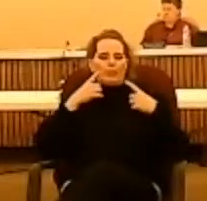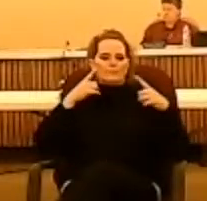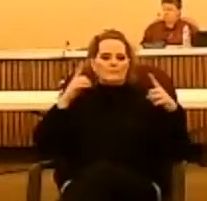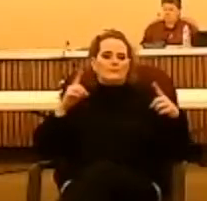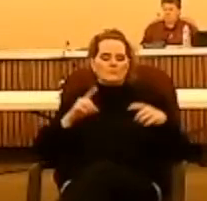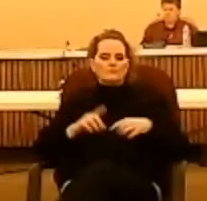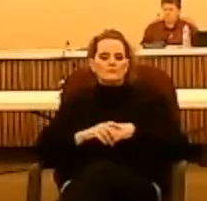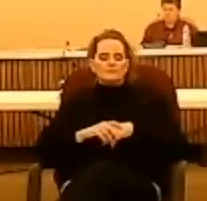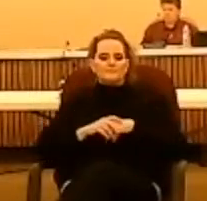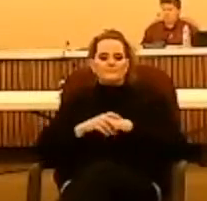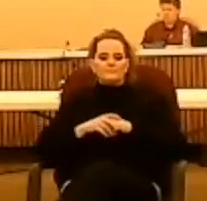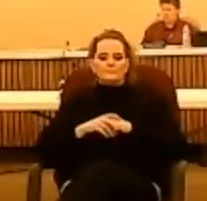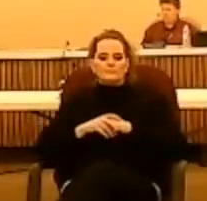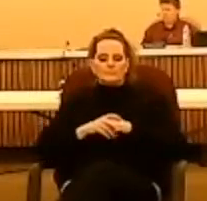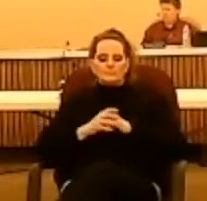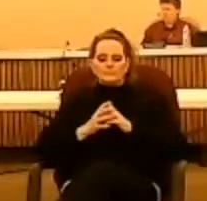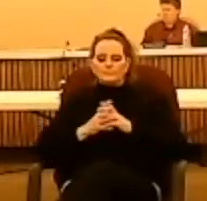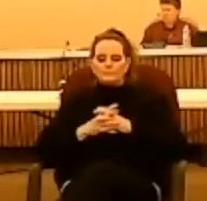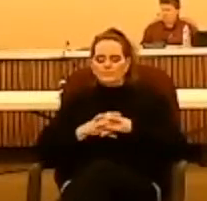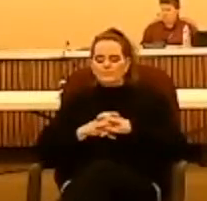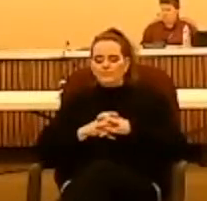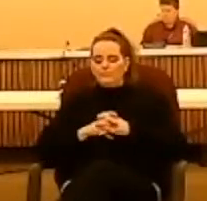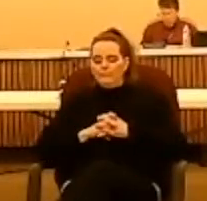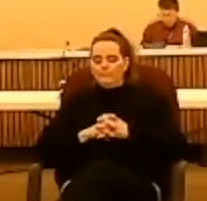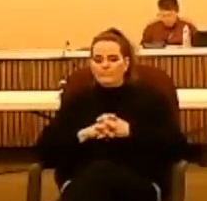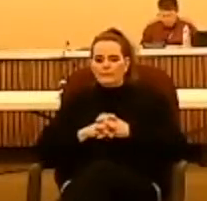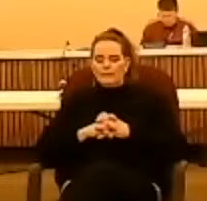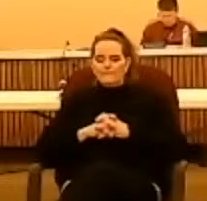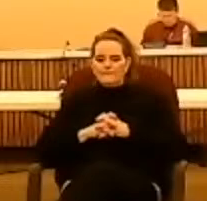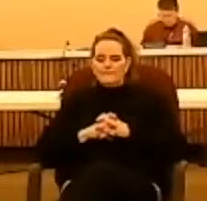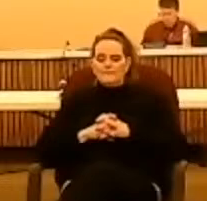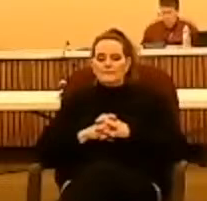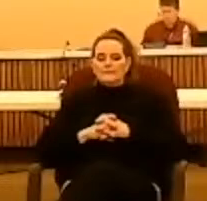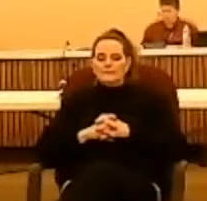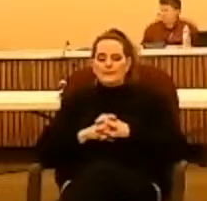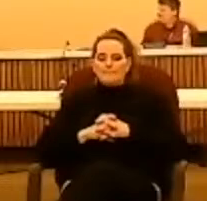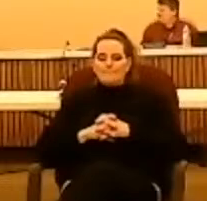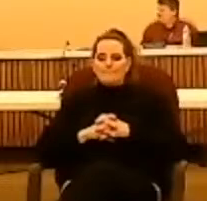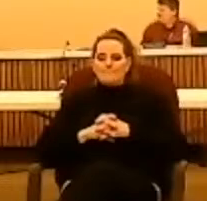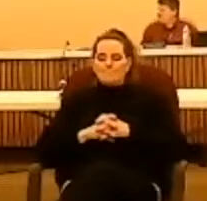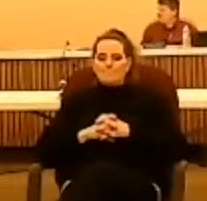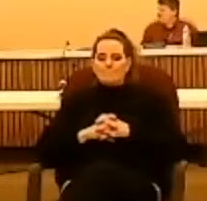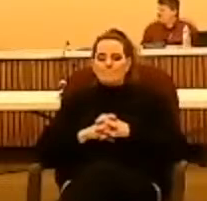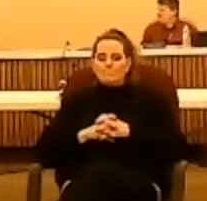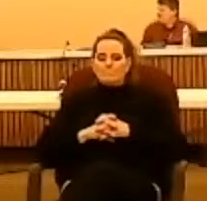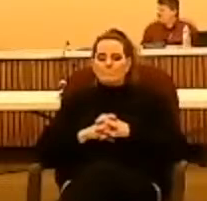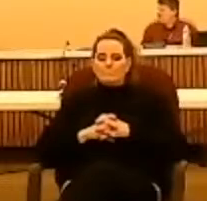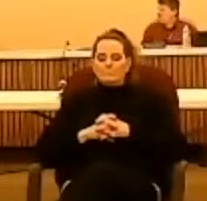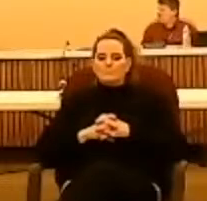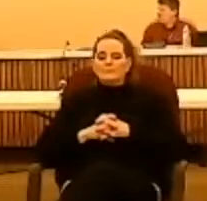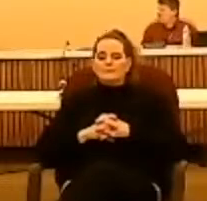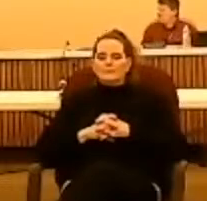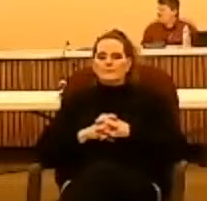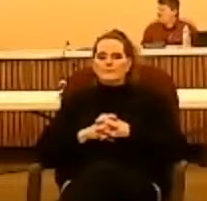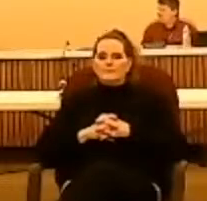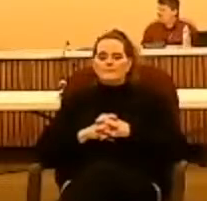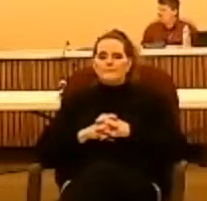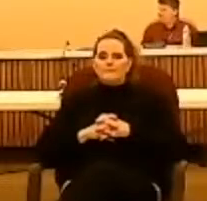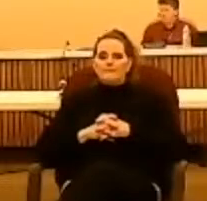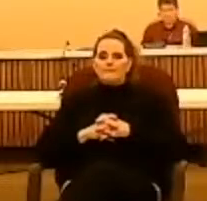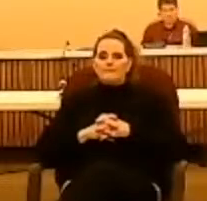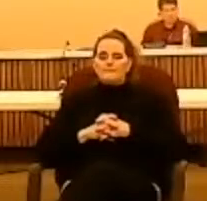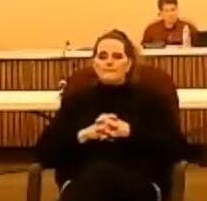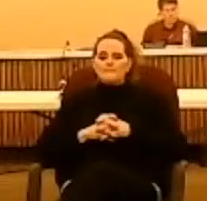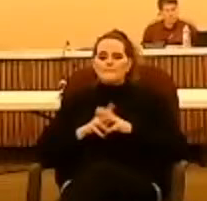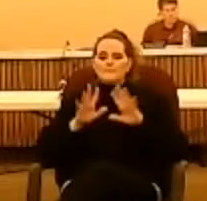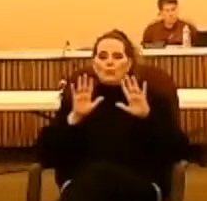community to participate in that racial justice challenge.